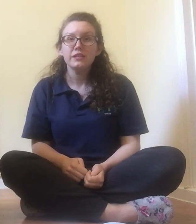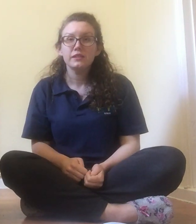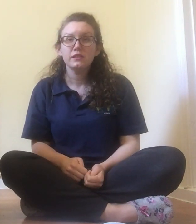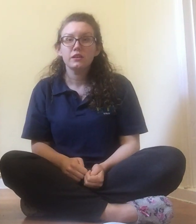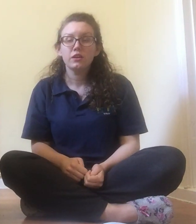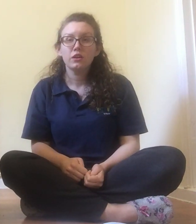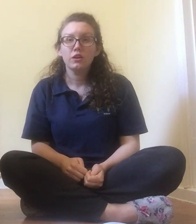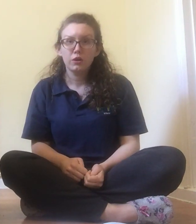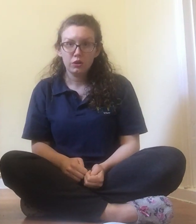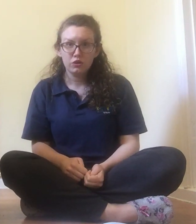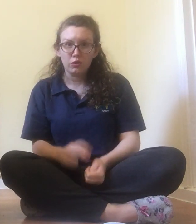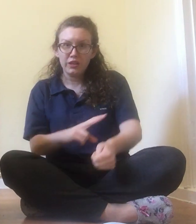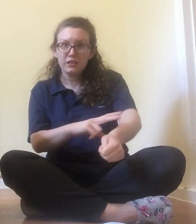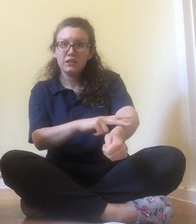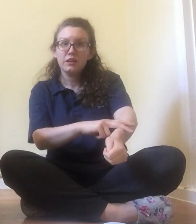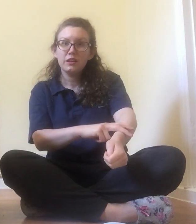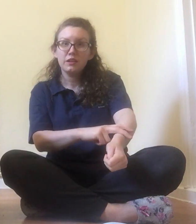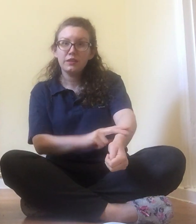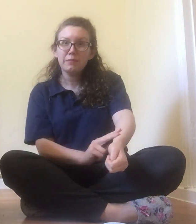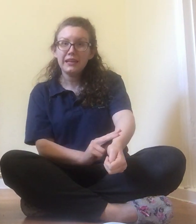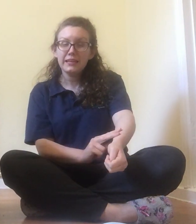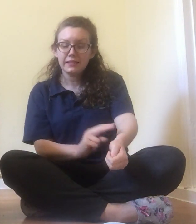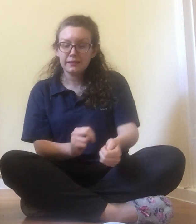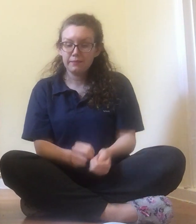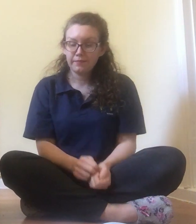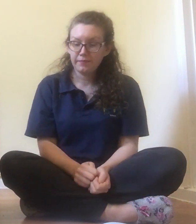Greece joined the police.